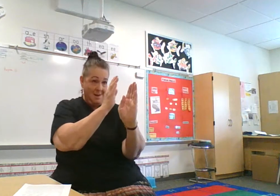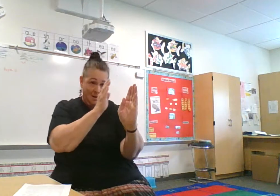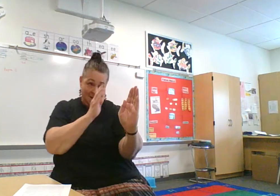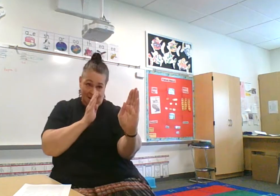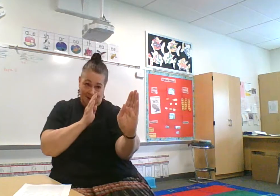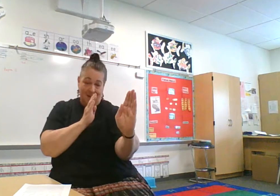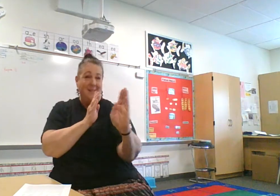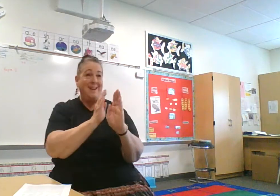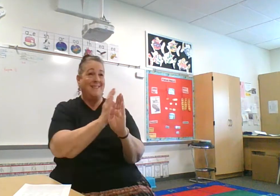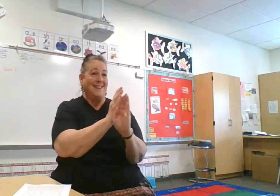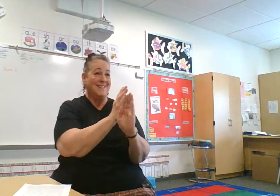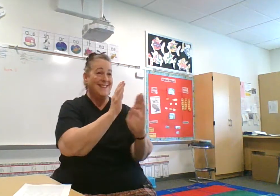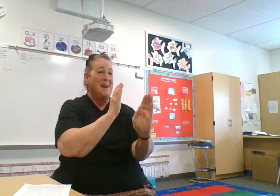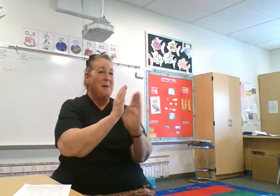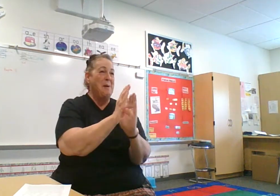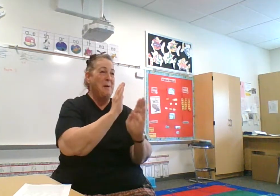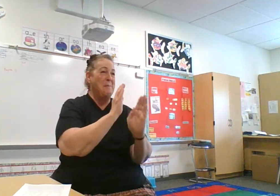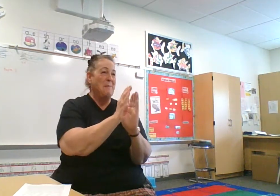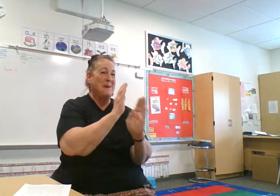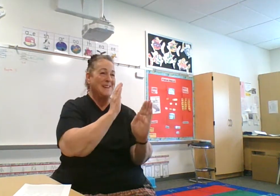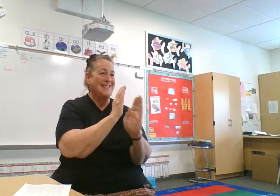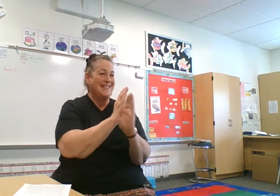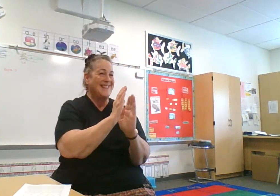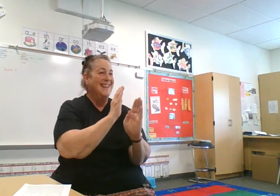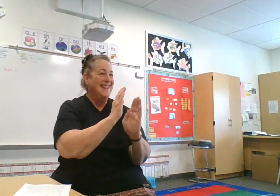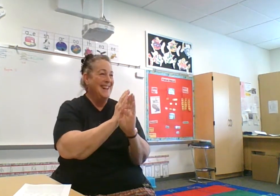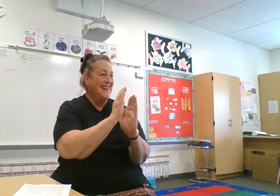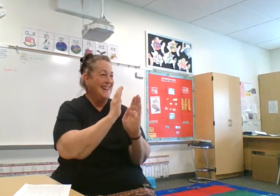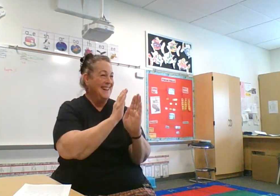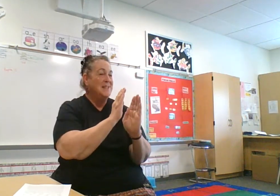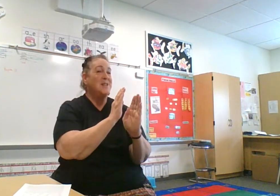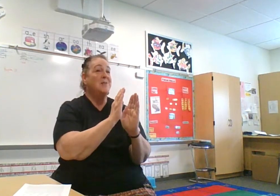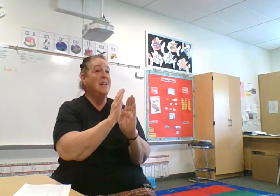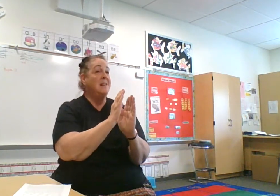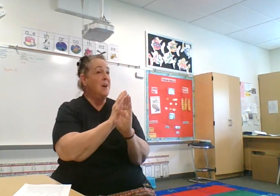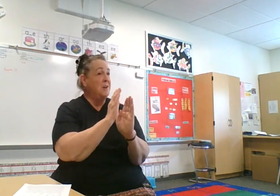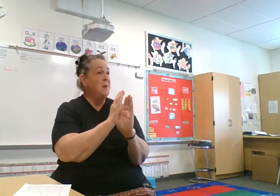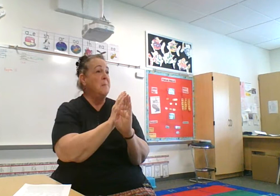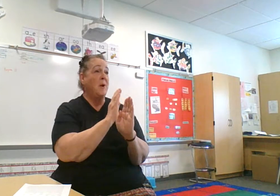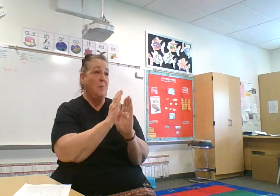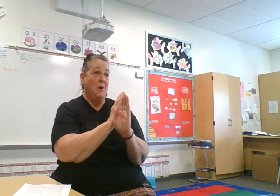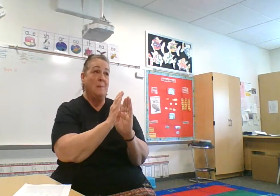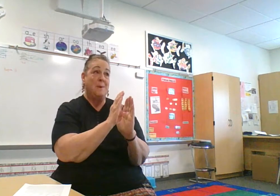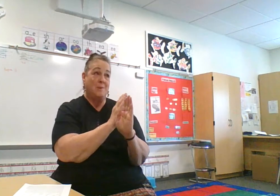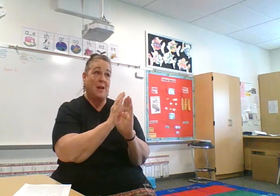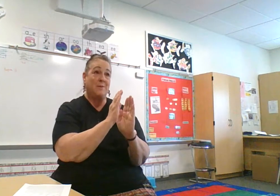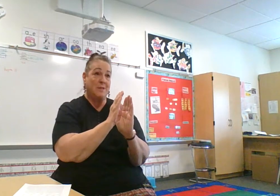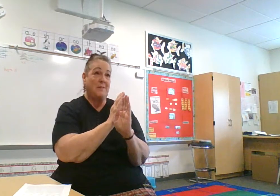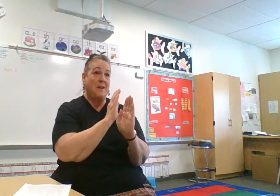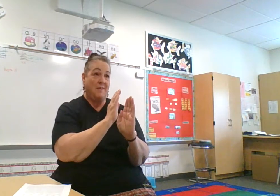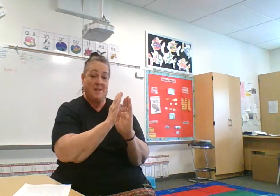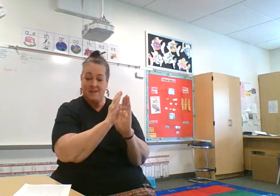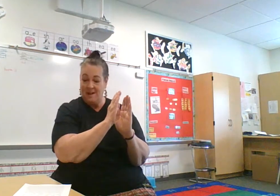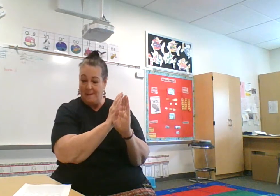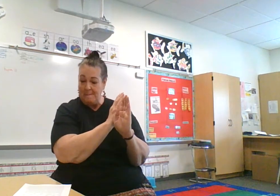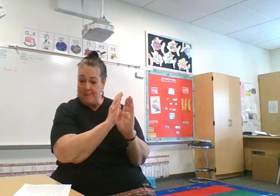okay. like this. Bus. Yeah. Truck. So see, talking to your mirror will help you check on stuff like this. Yeah.